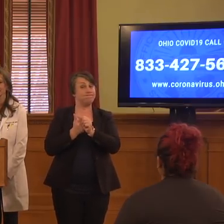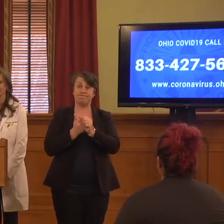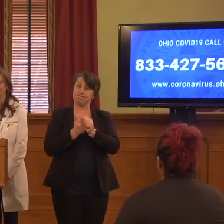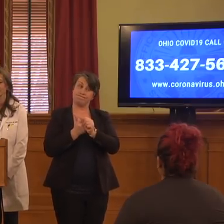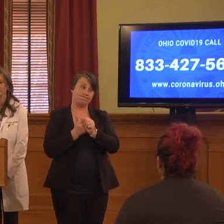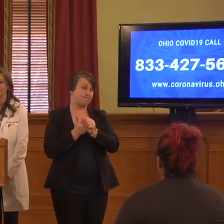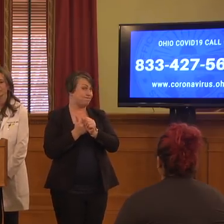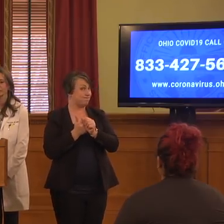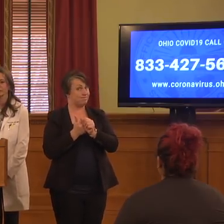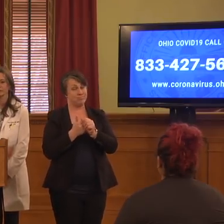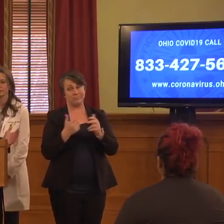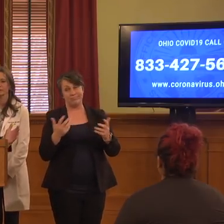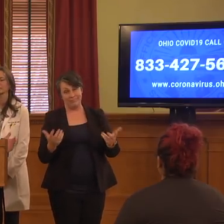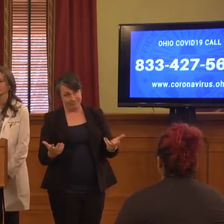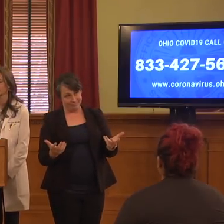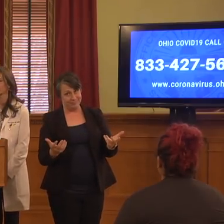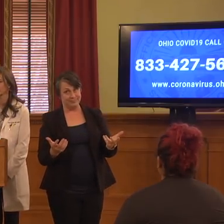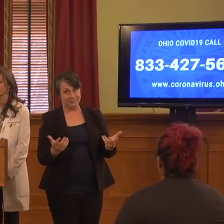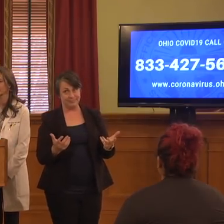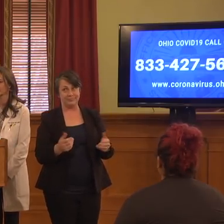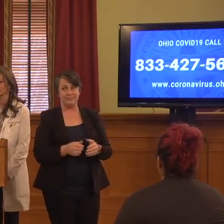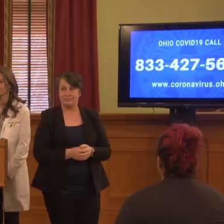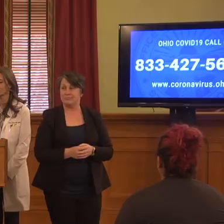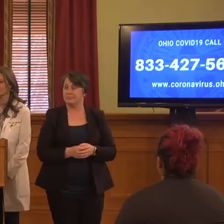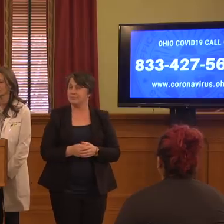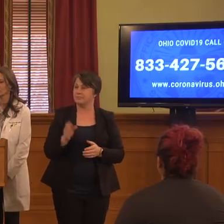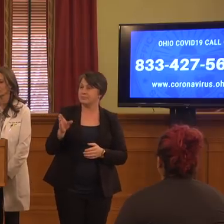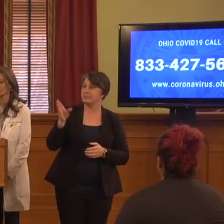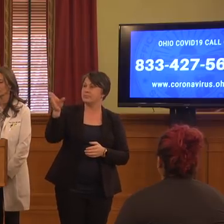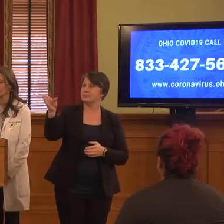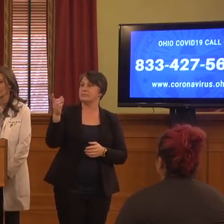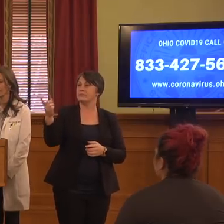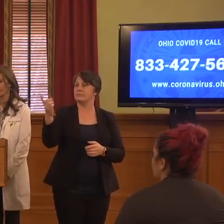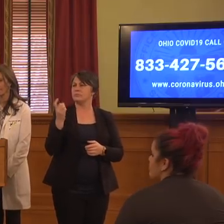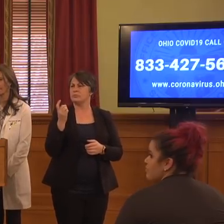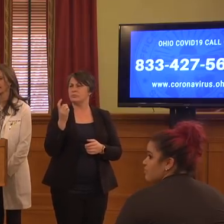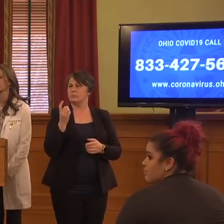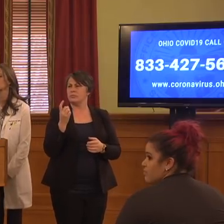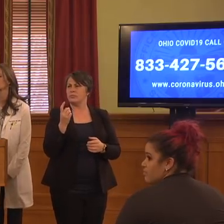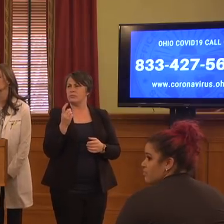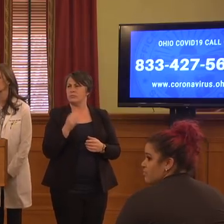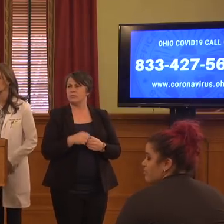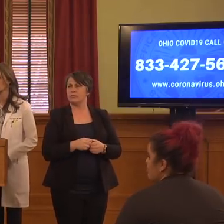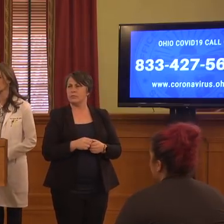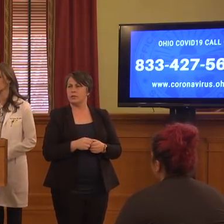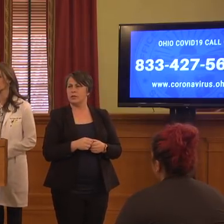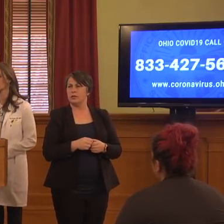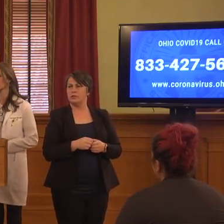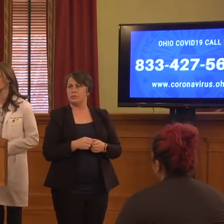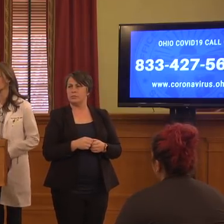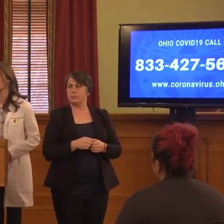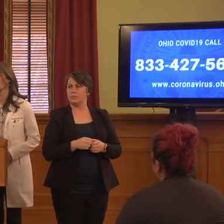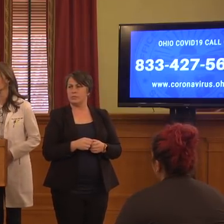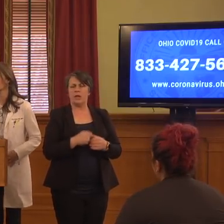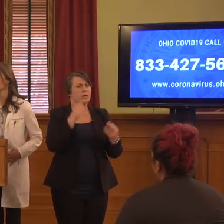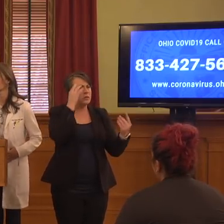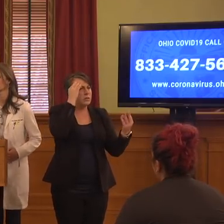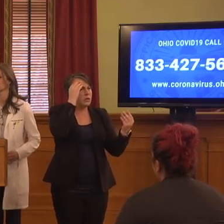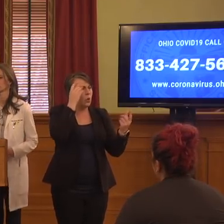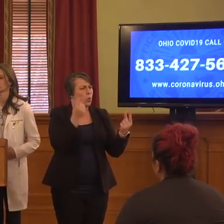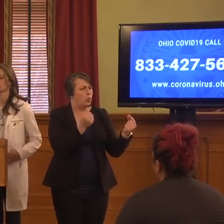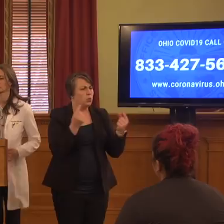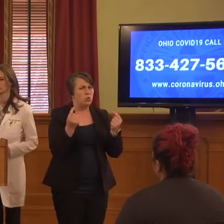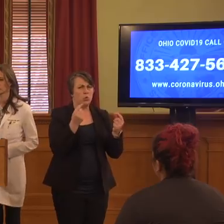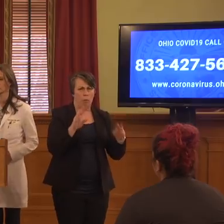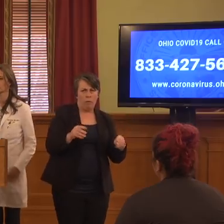just flagrantly don't make sense, they don't make sense. Has any thought been given to preparing or getting some kind of food for the